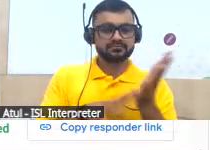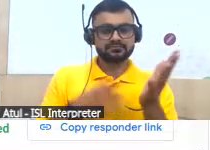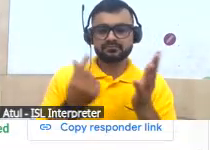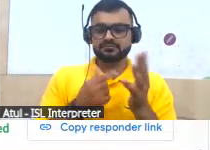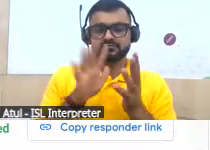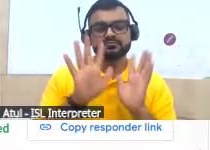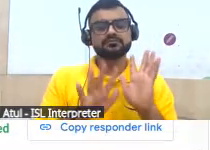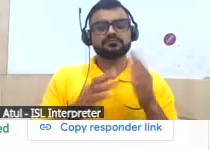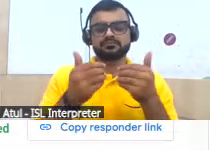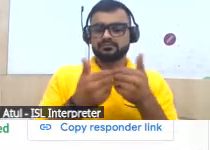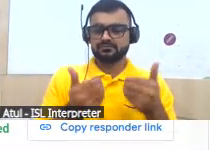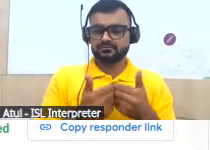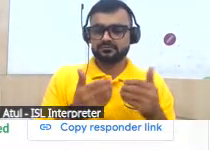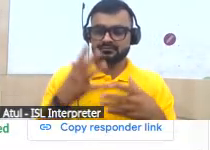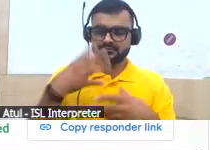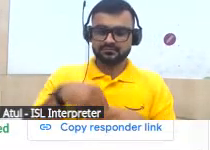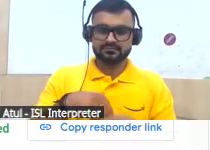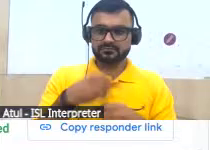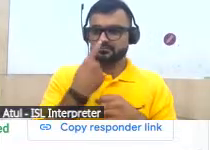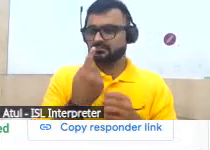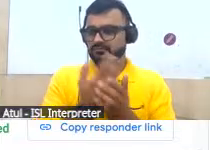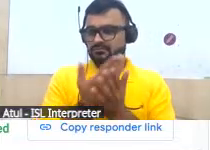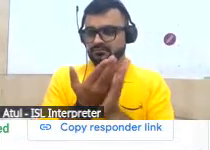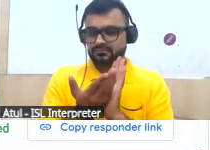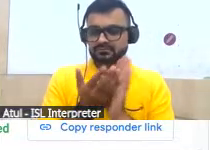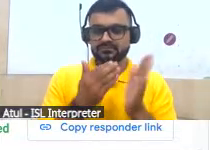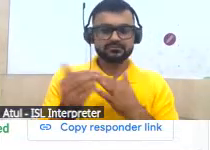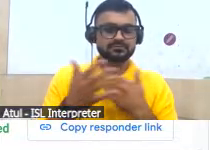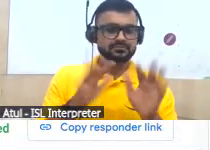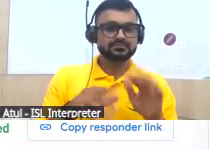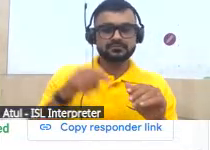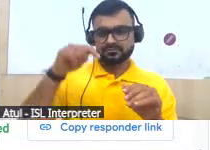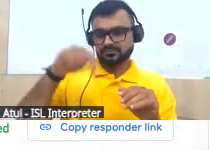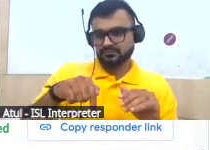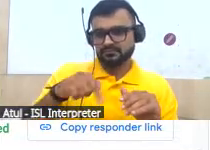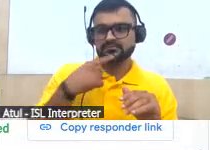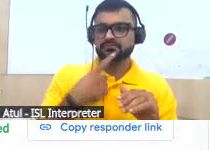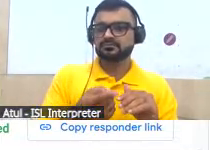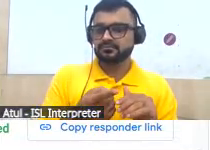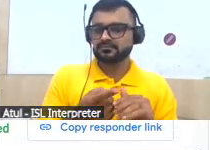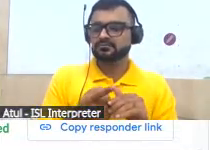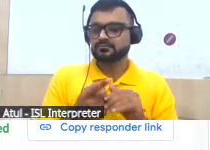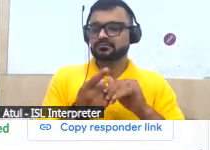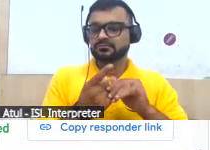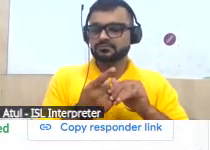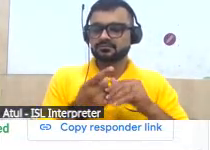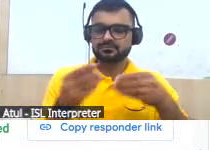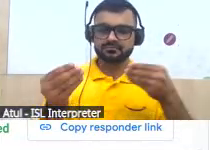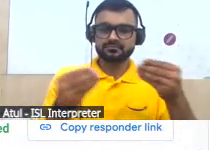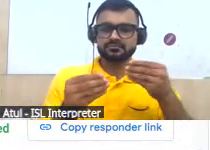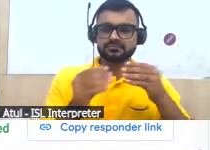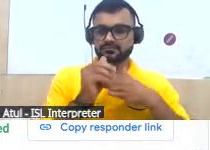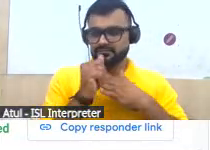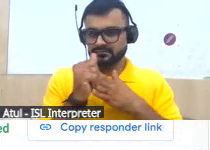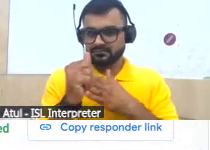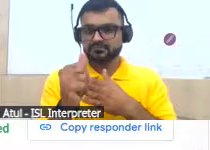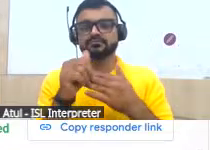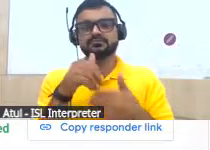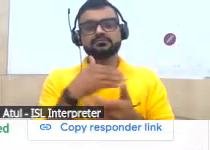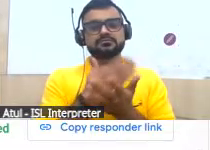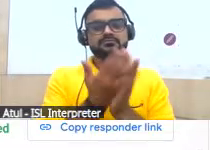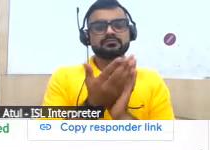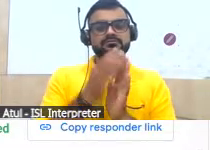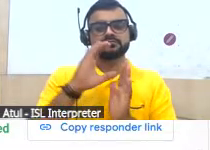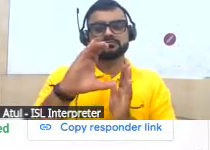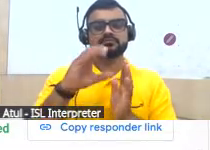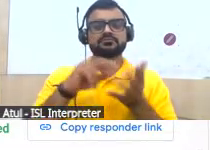There are separate Google Forms for each category. However, for today, I am just giving a walkthrough of category C,